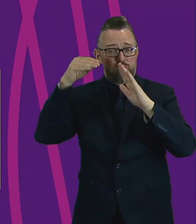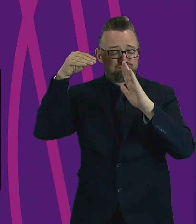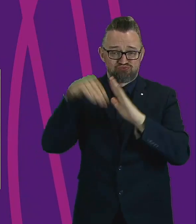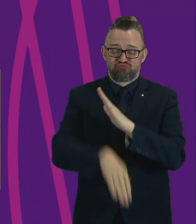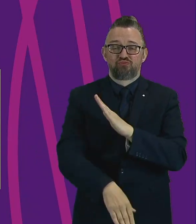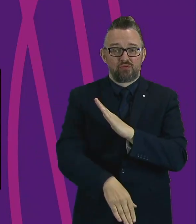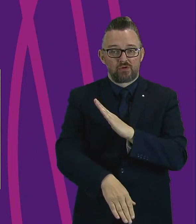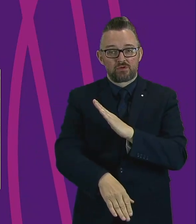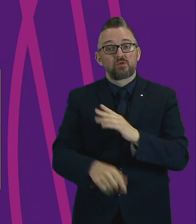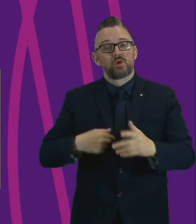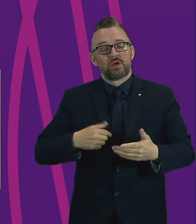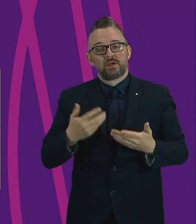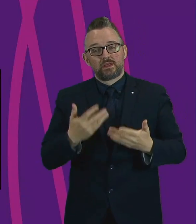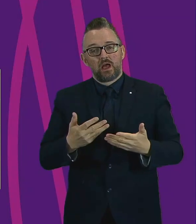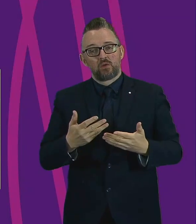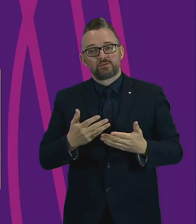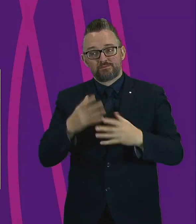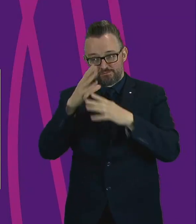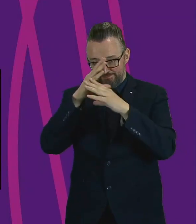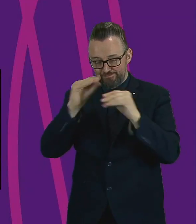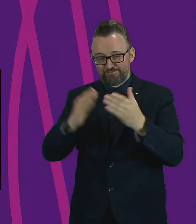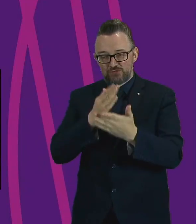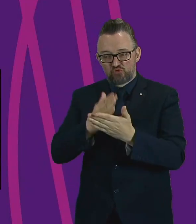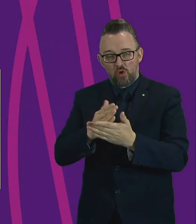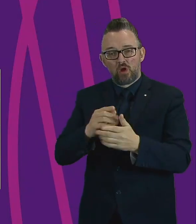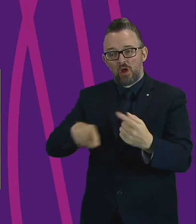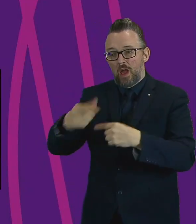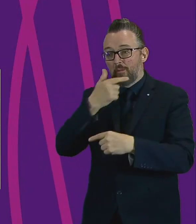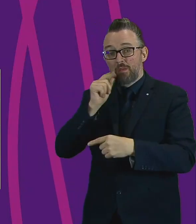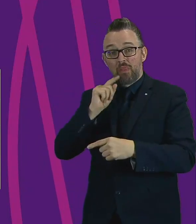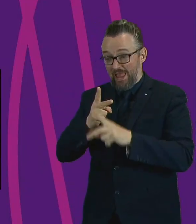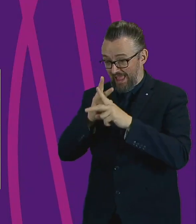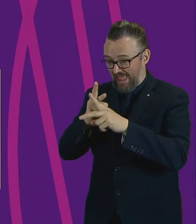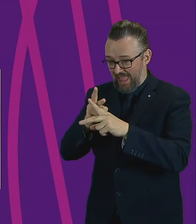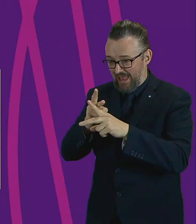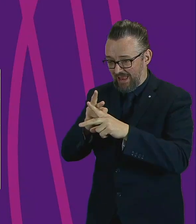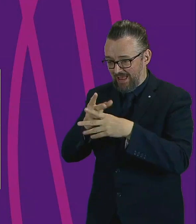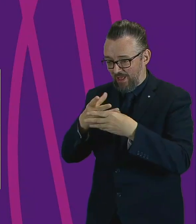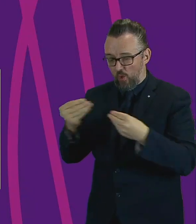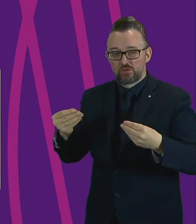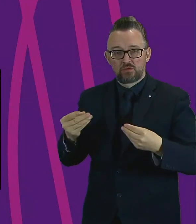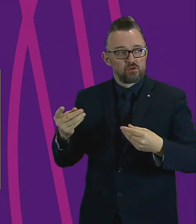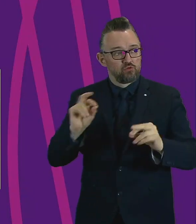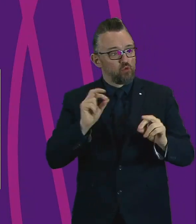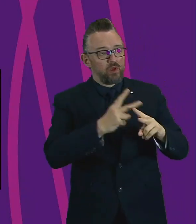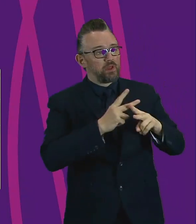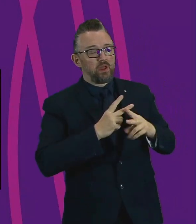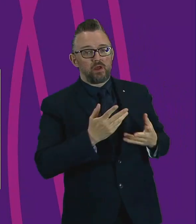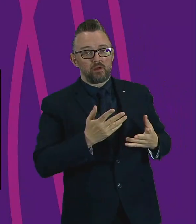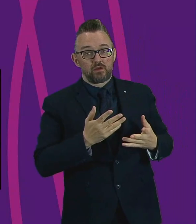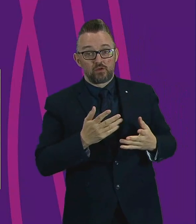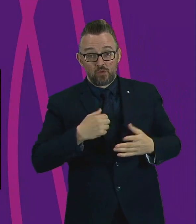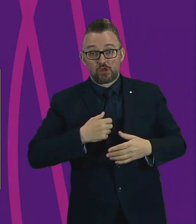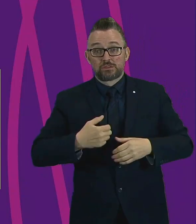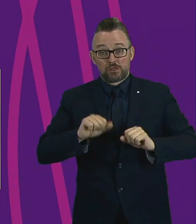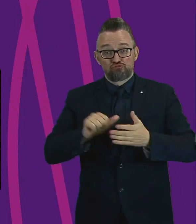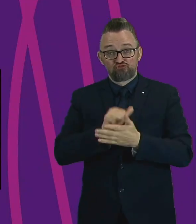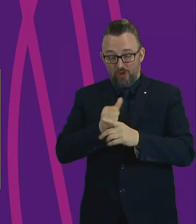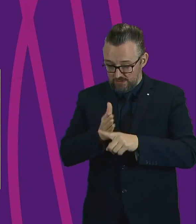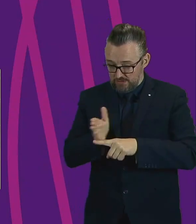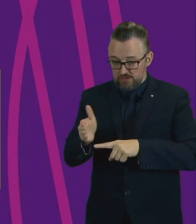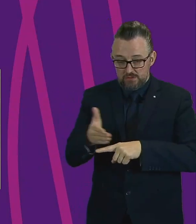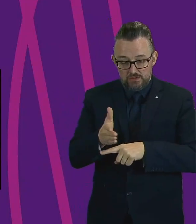have of giving more people the care they need will disappear. We're on the right course. We're ready to begin safely